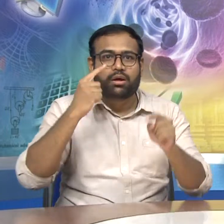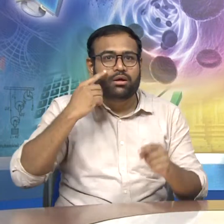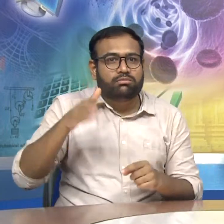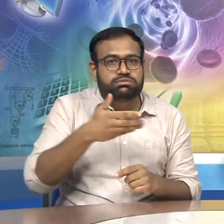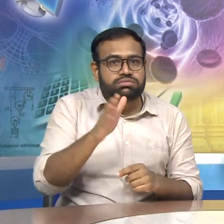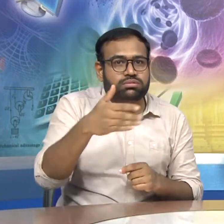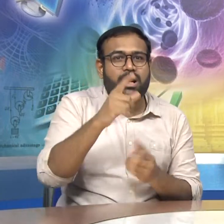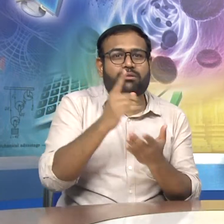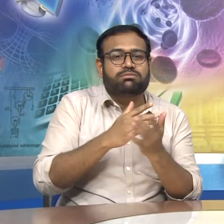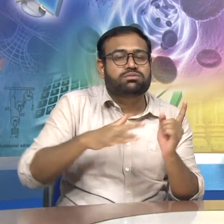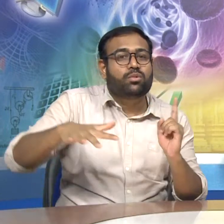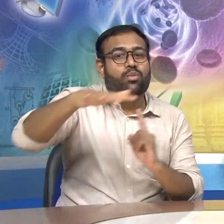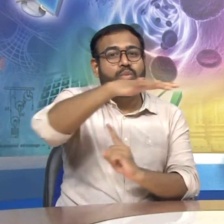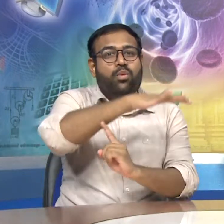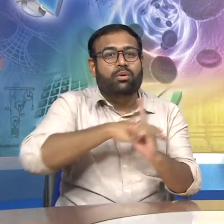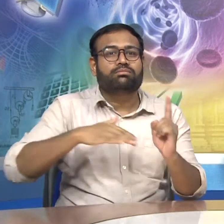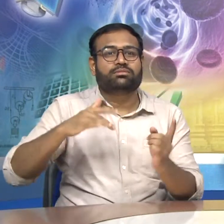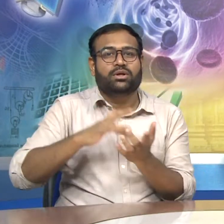the library.